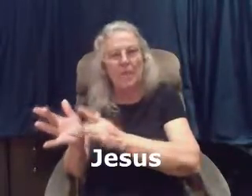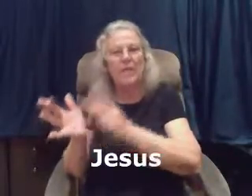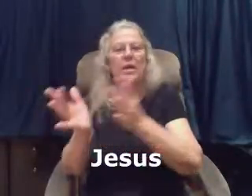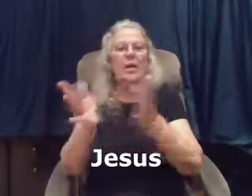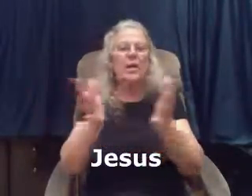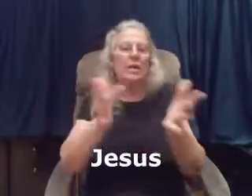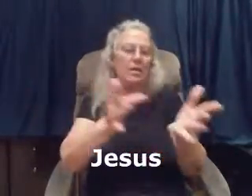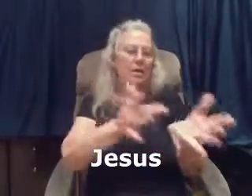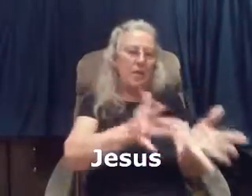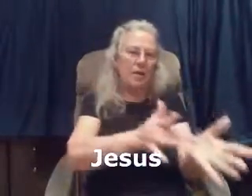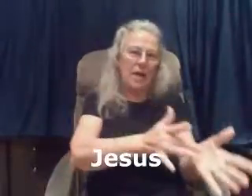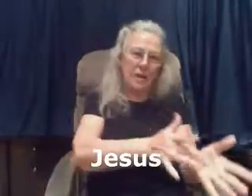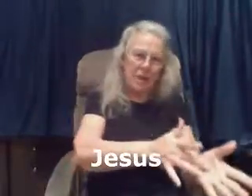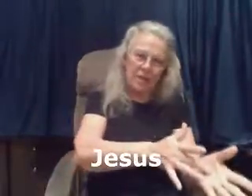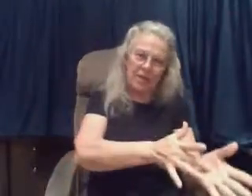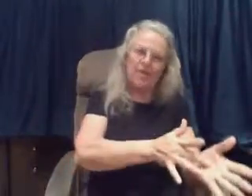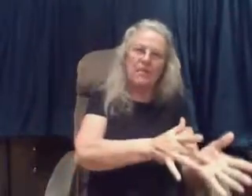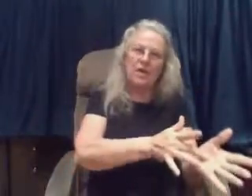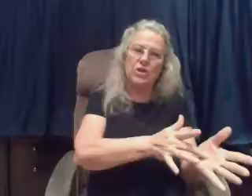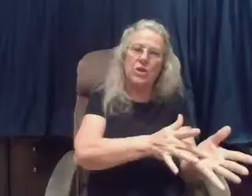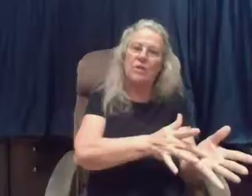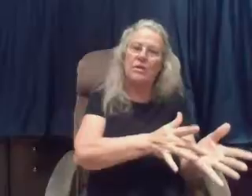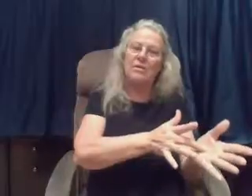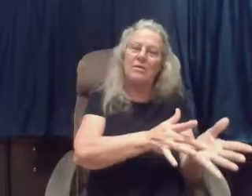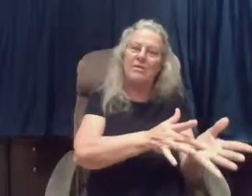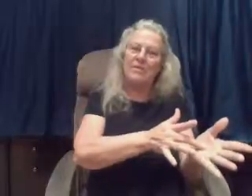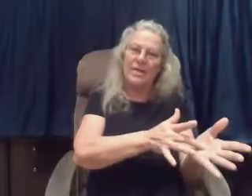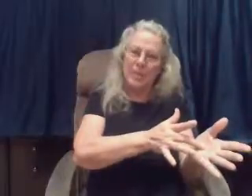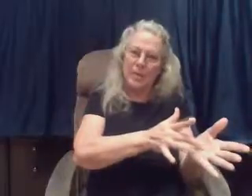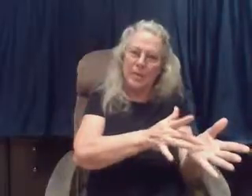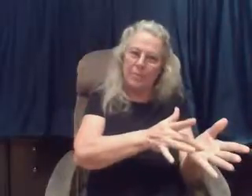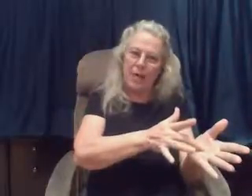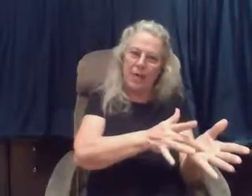non-dominant, non-dominant, then touching the dominant palm.